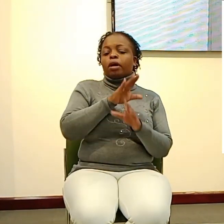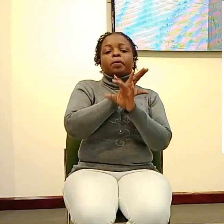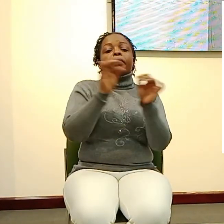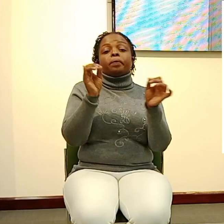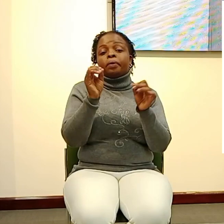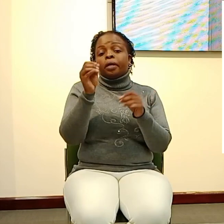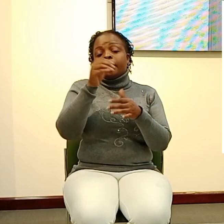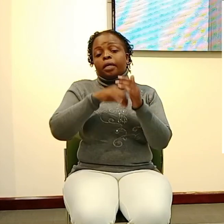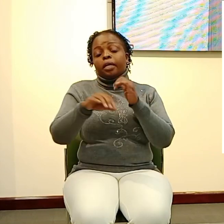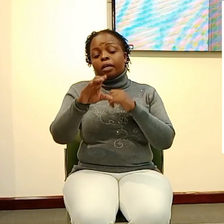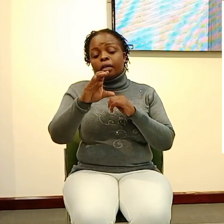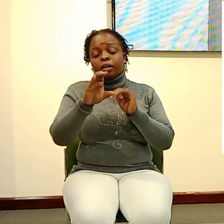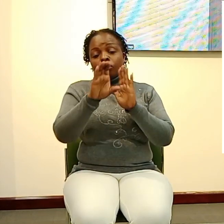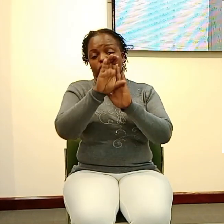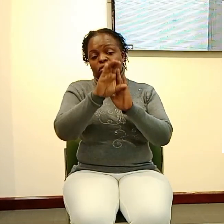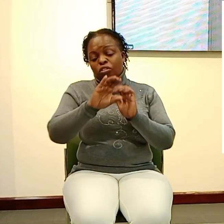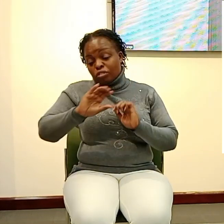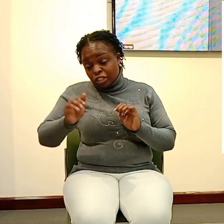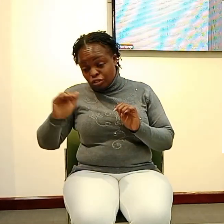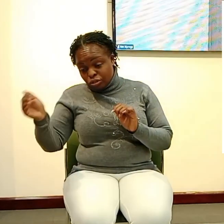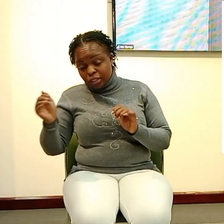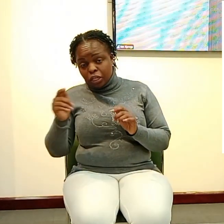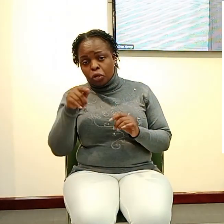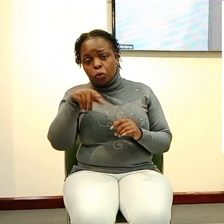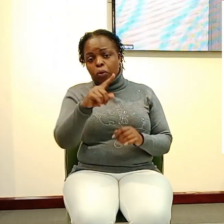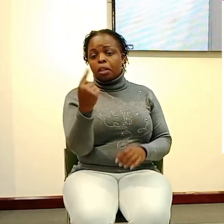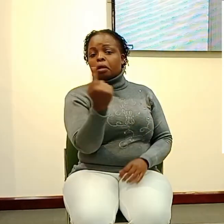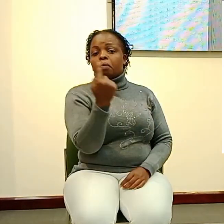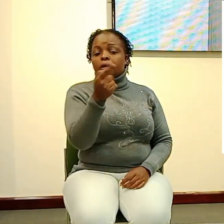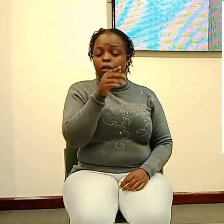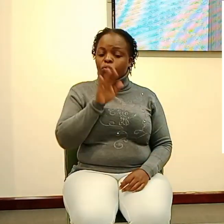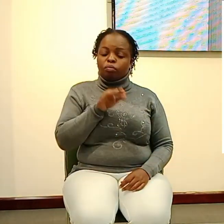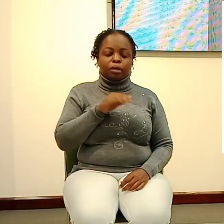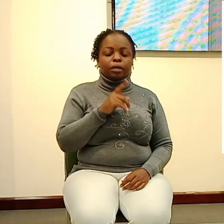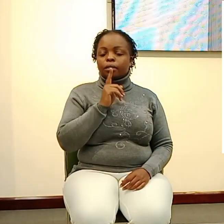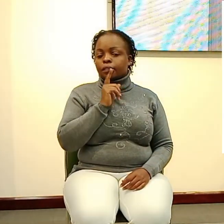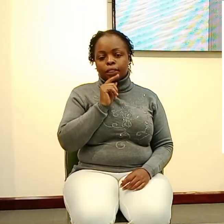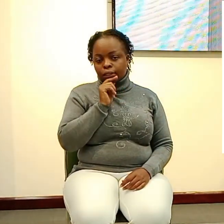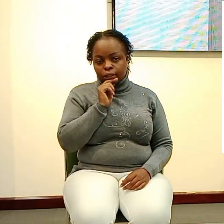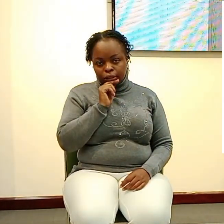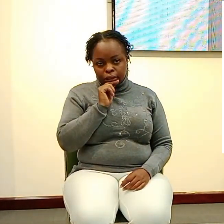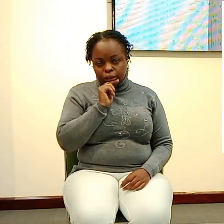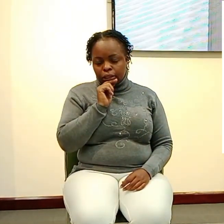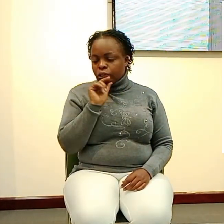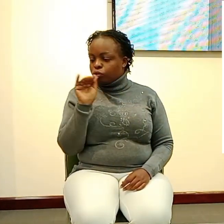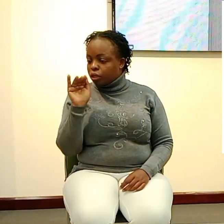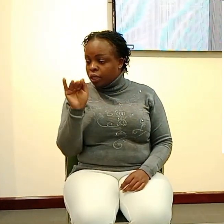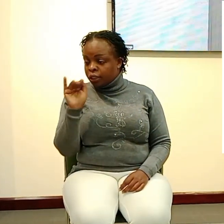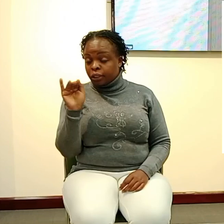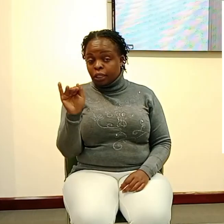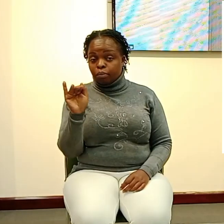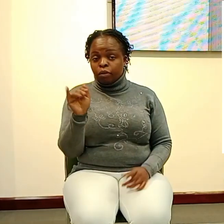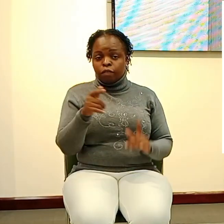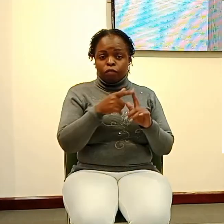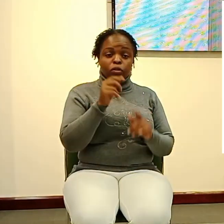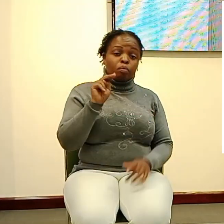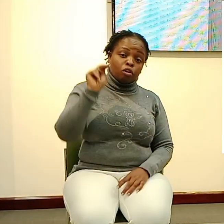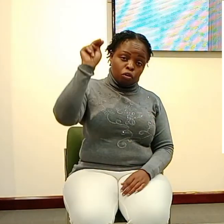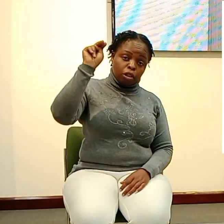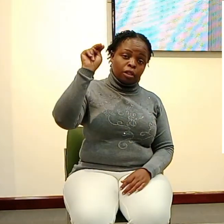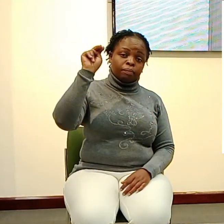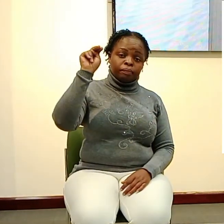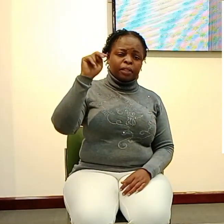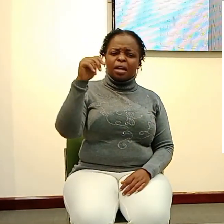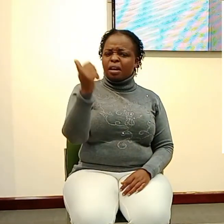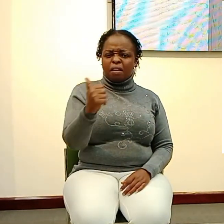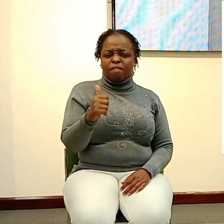a constituency. You are the only woman. Oh, no. You go, you ask them from the north. They've